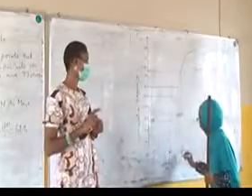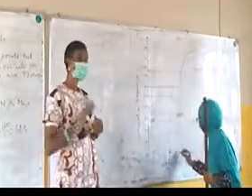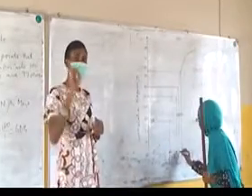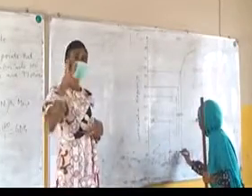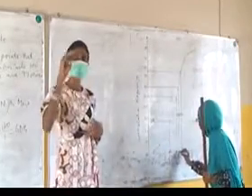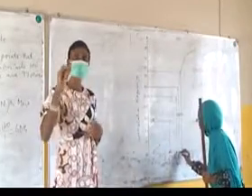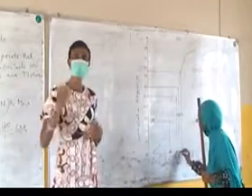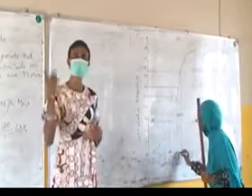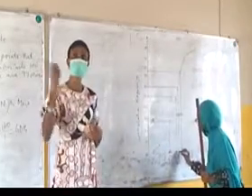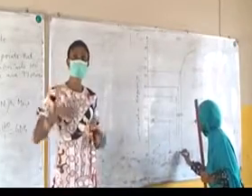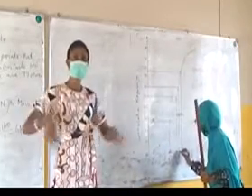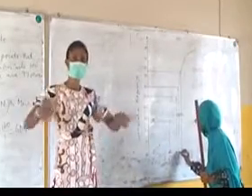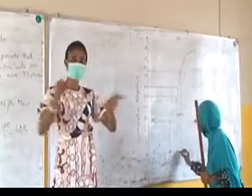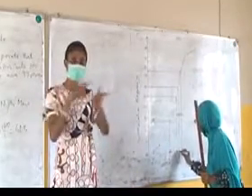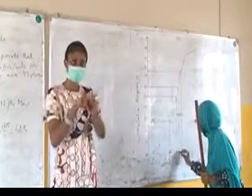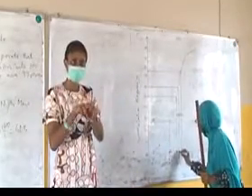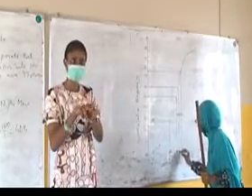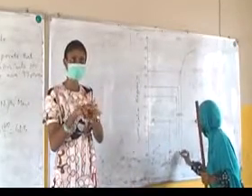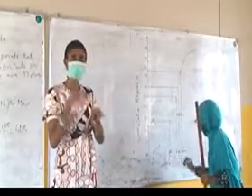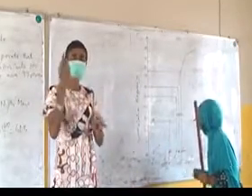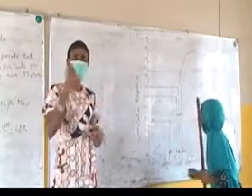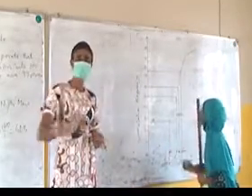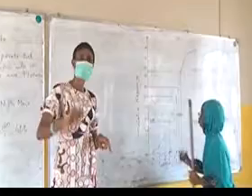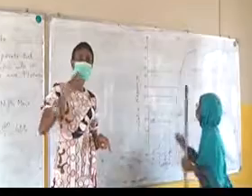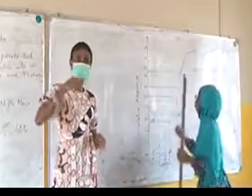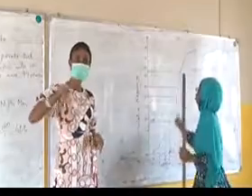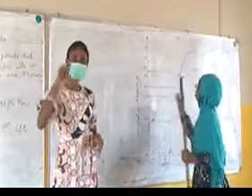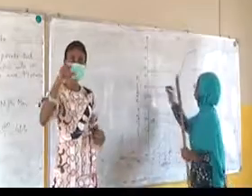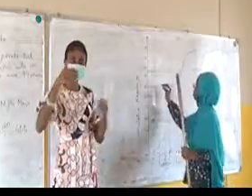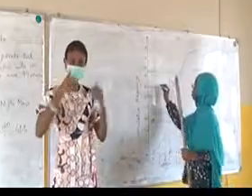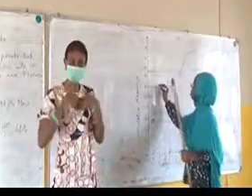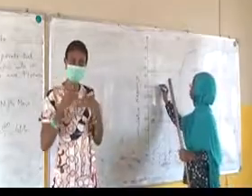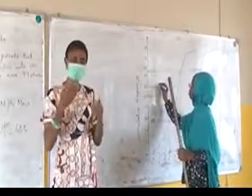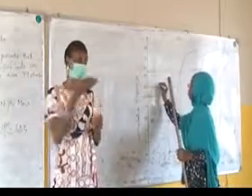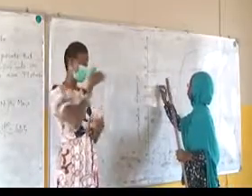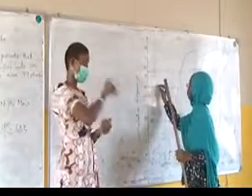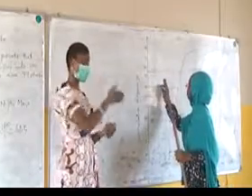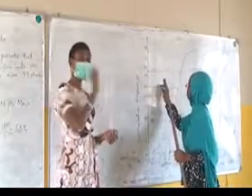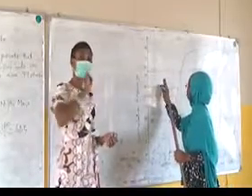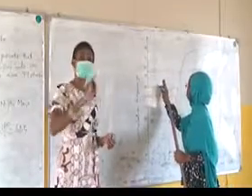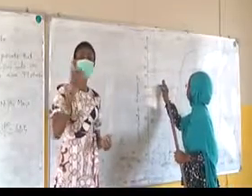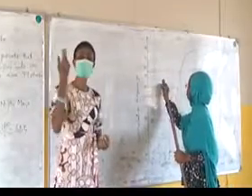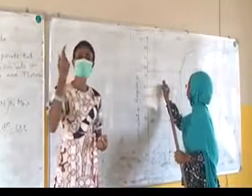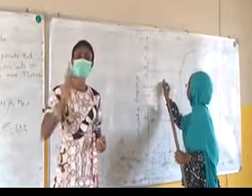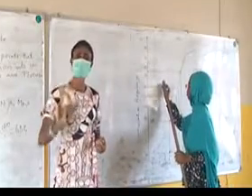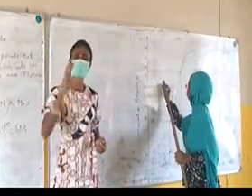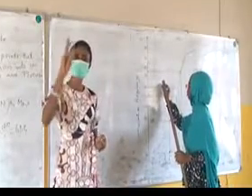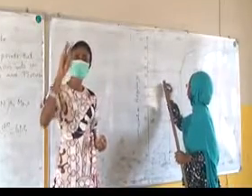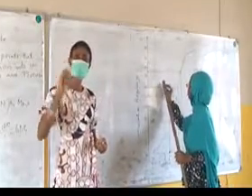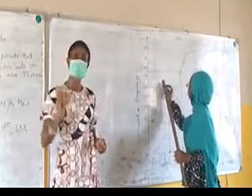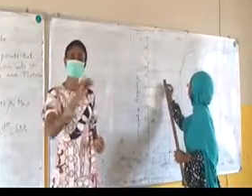So the value, the marks you have here is your 60th percentile.